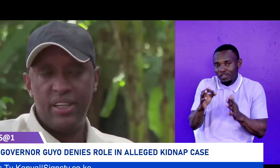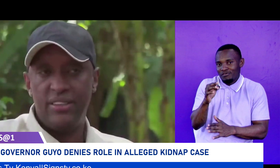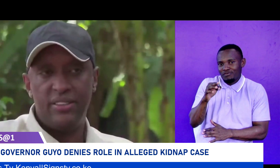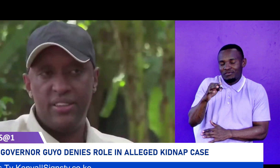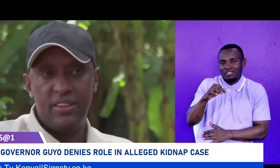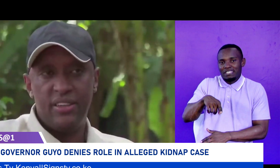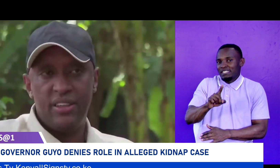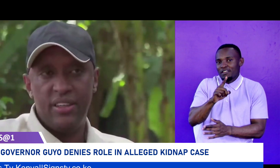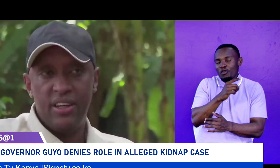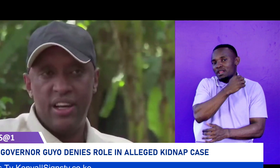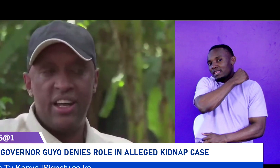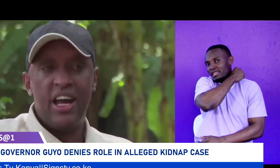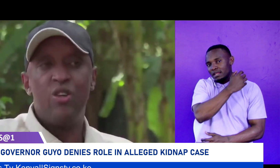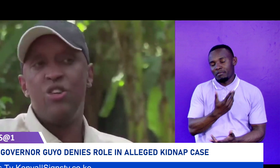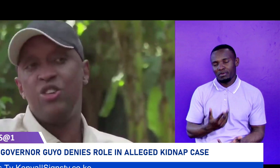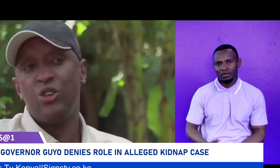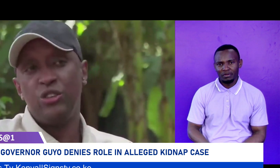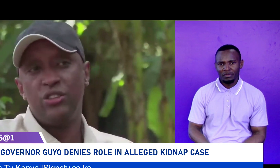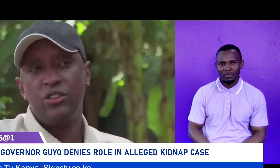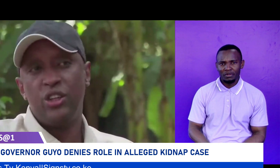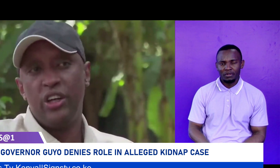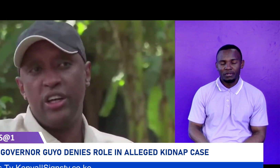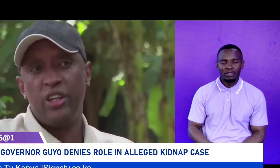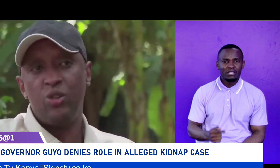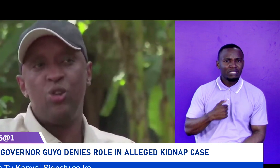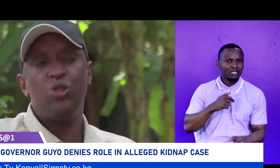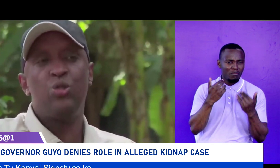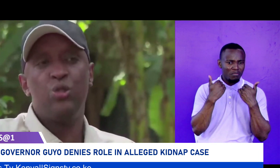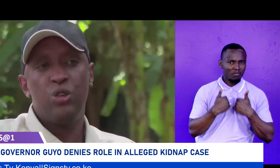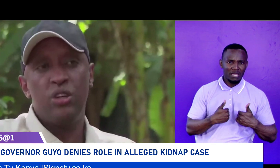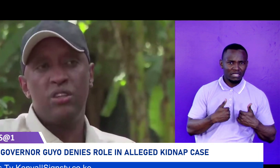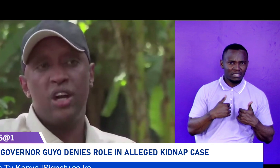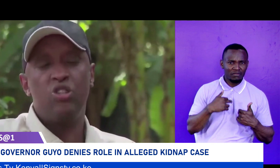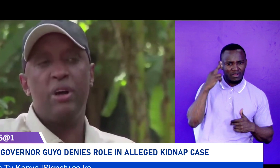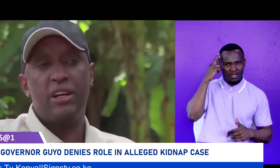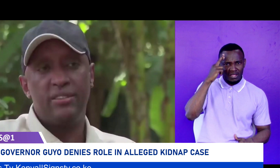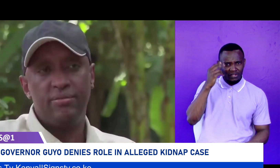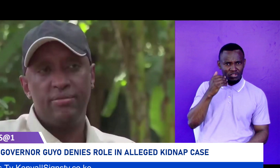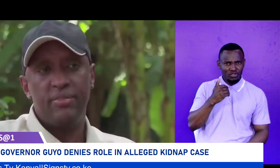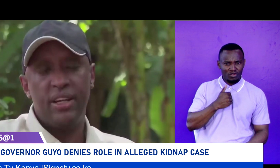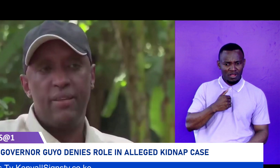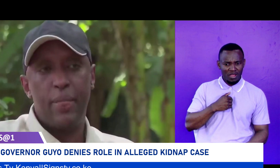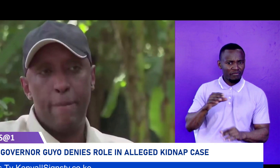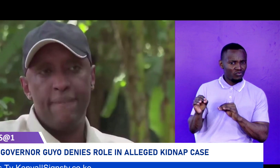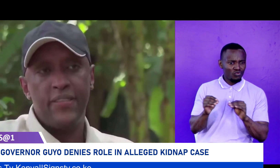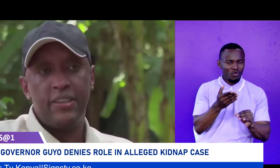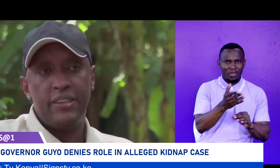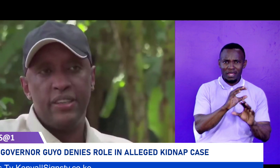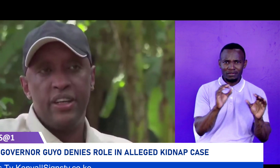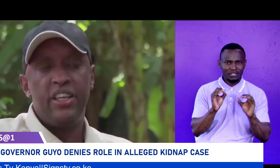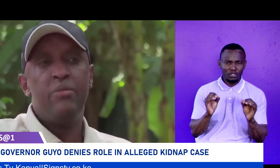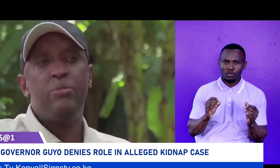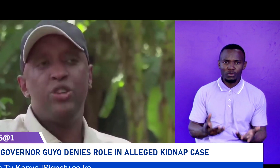Yeah. And I had no reason to go to Outback. Yeah. The DPP